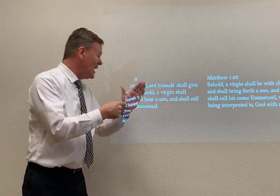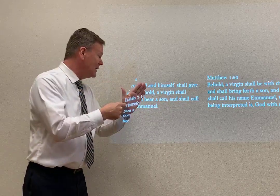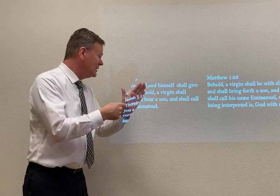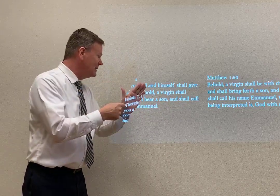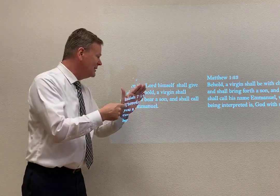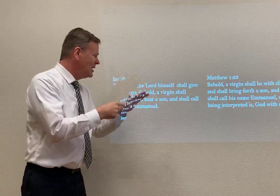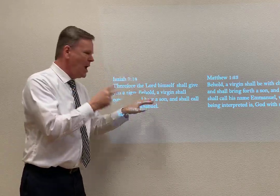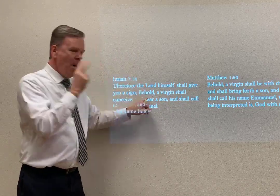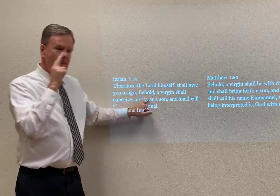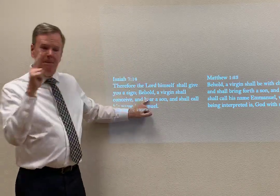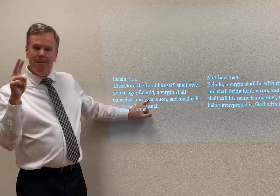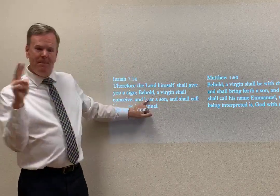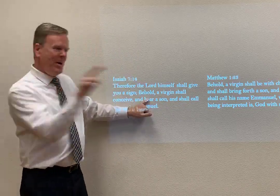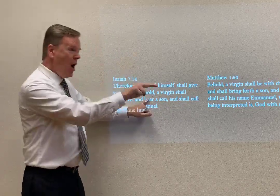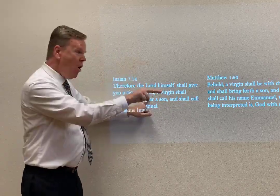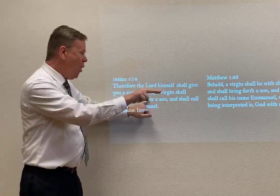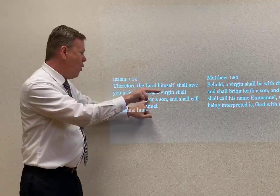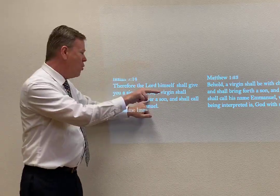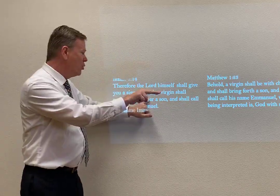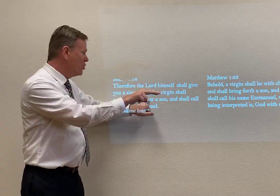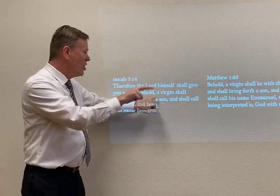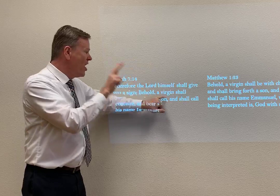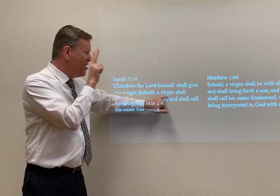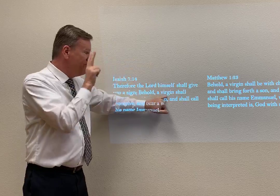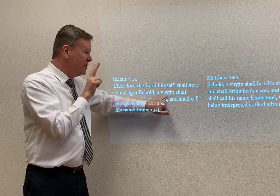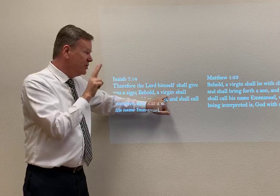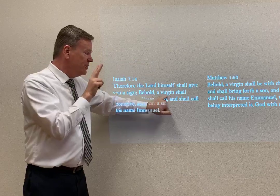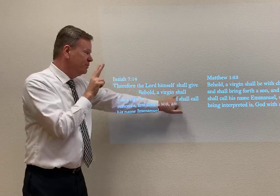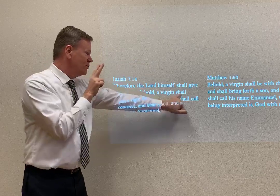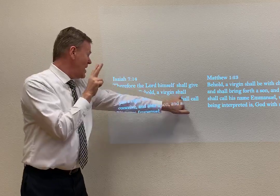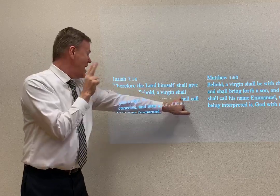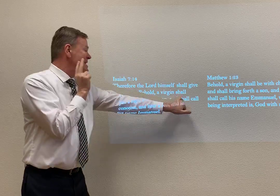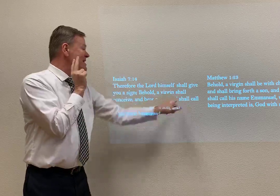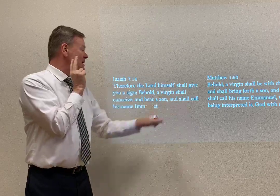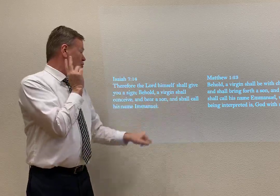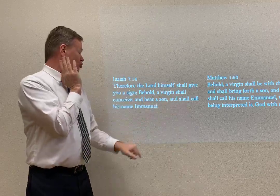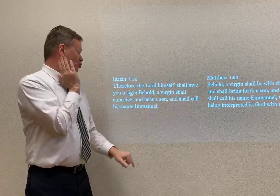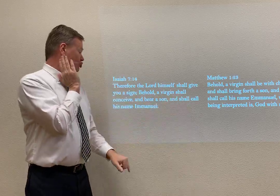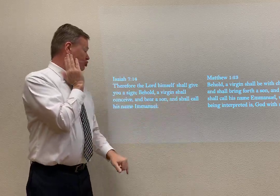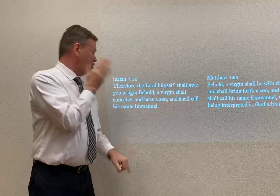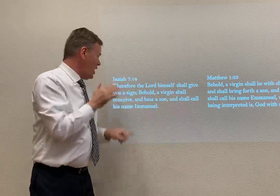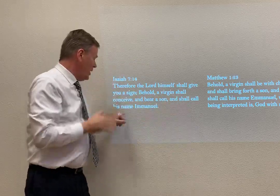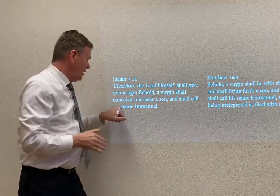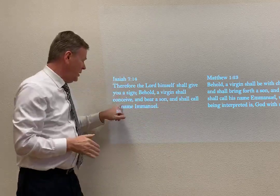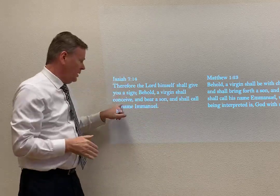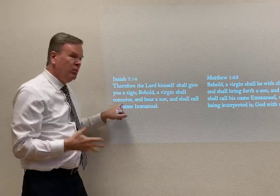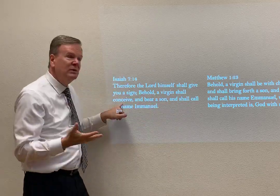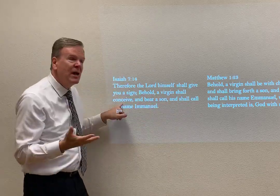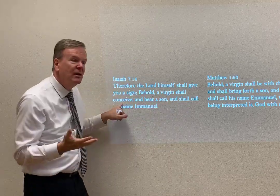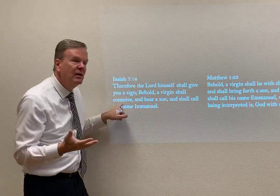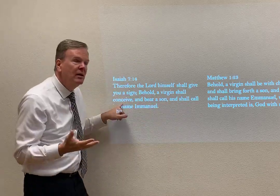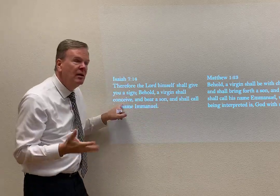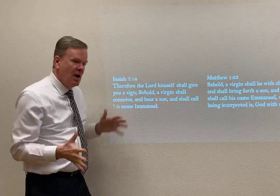you a sign, behold, a virgin shall conceive. What is that?